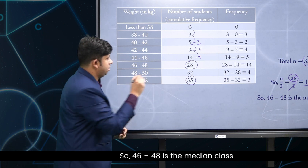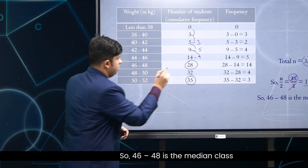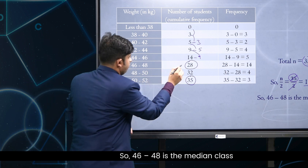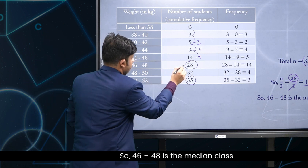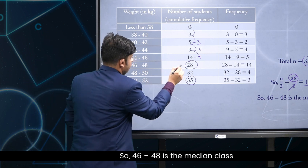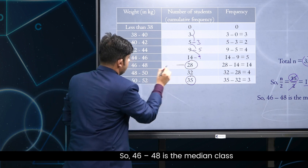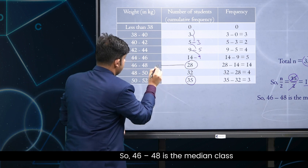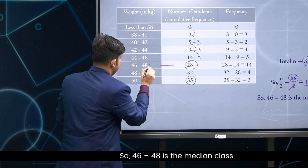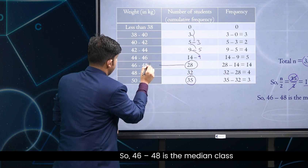48 is the median class.